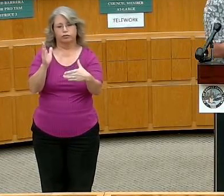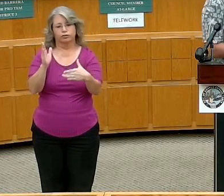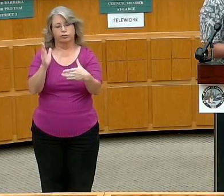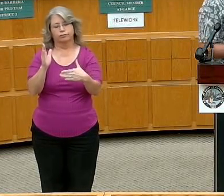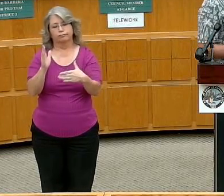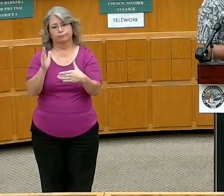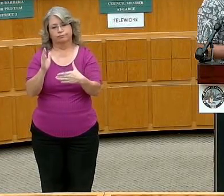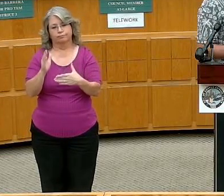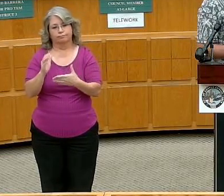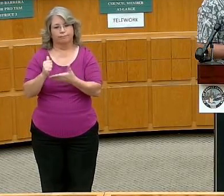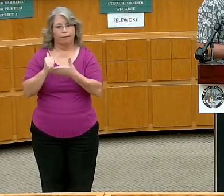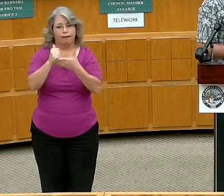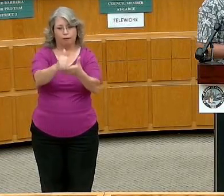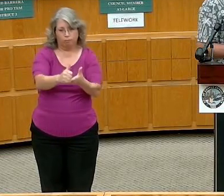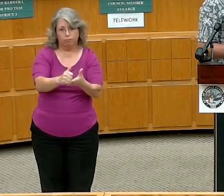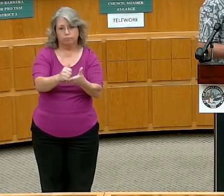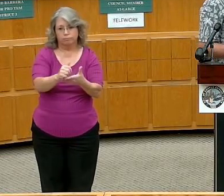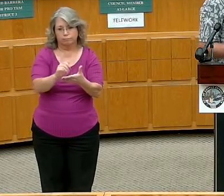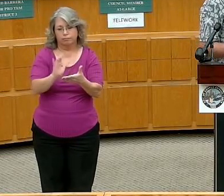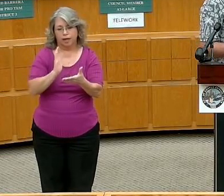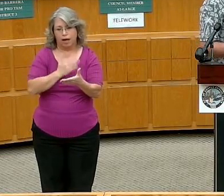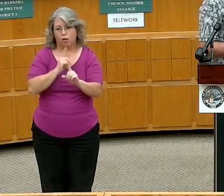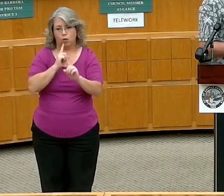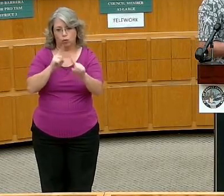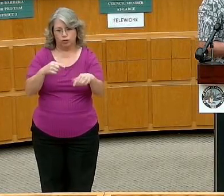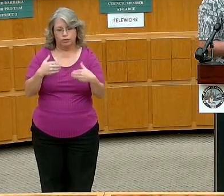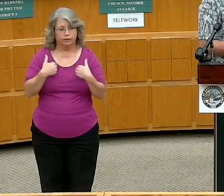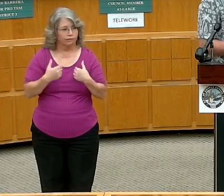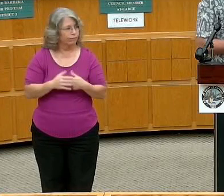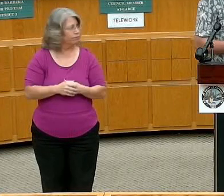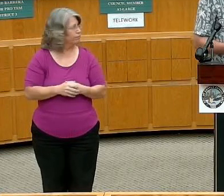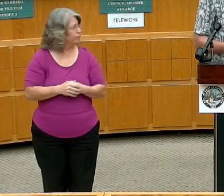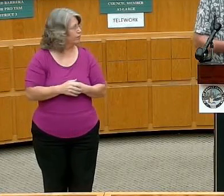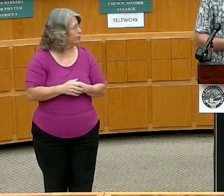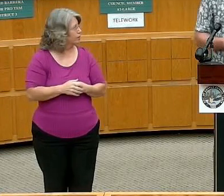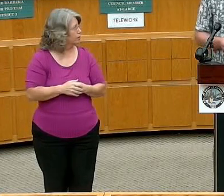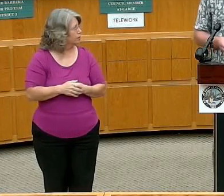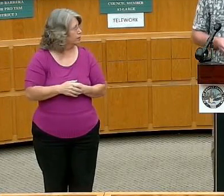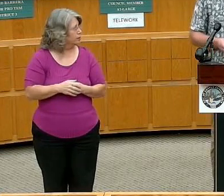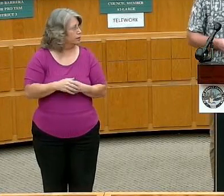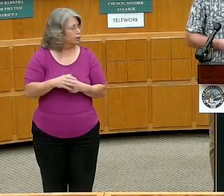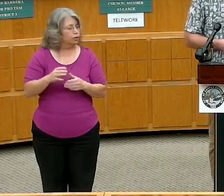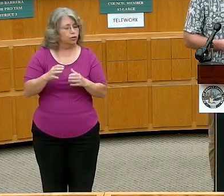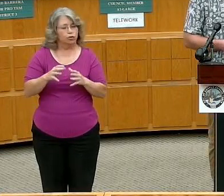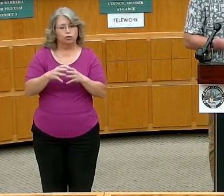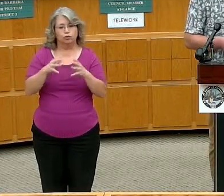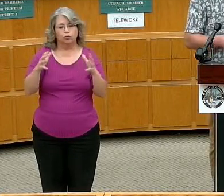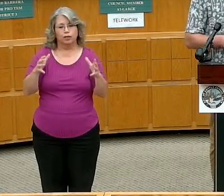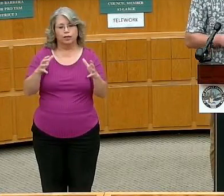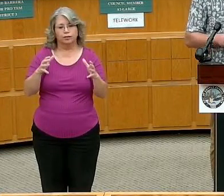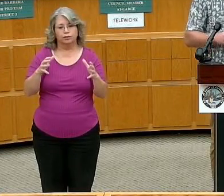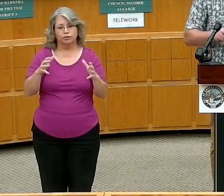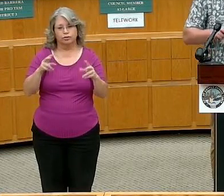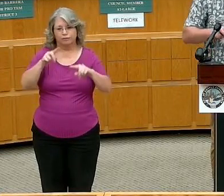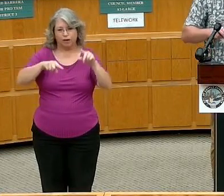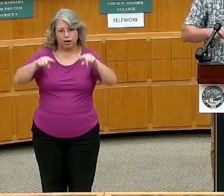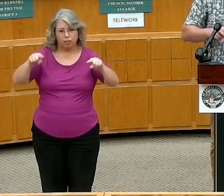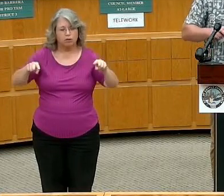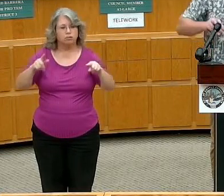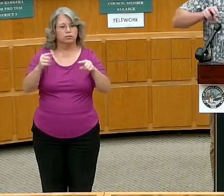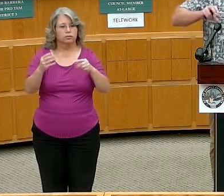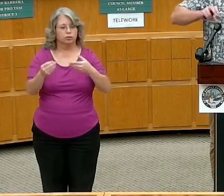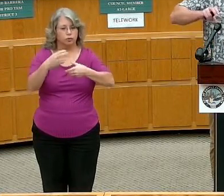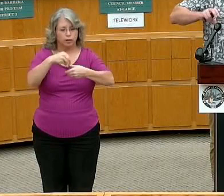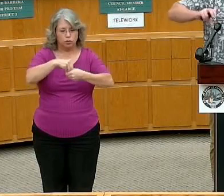had. There's too much variation in the inputs to project a safe end date right now. I think that's pretty clear. All of our models near the